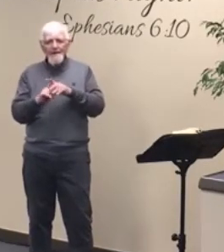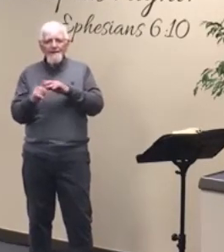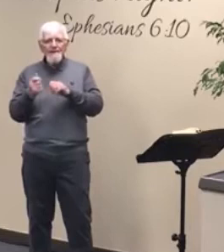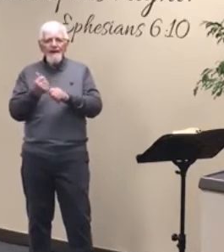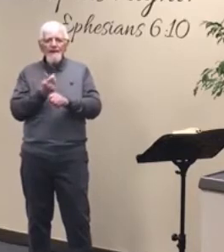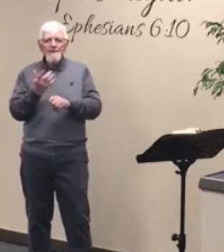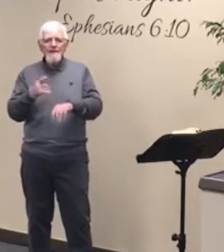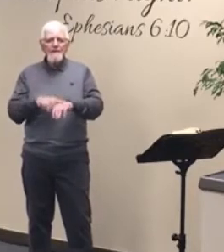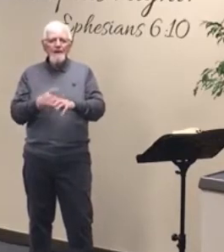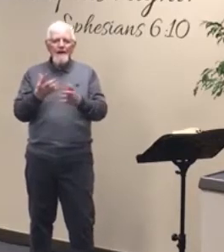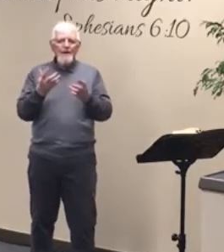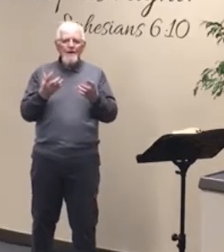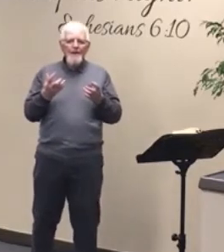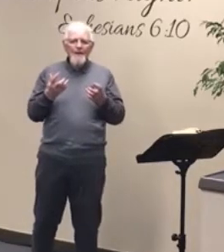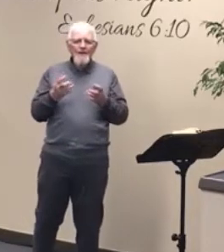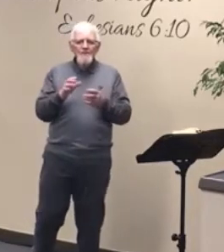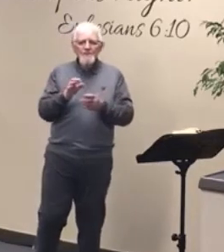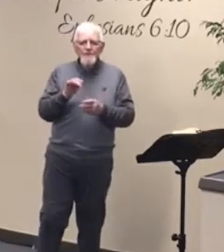I choose.